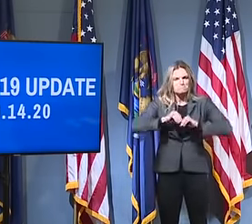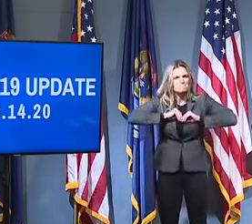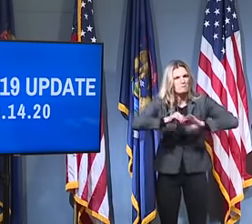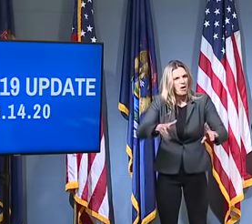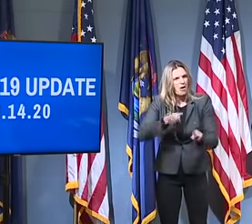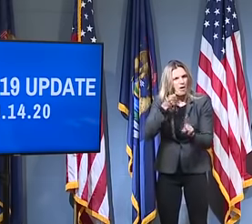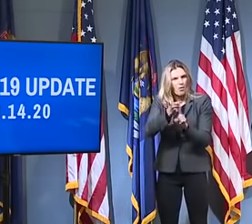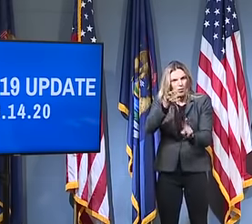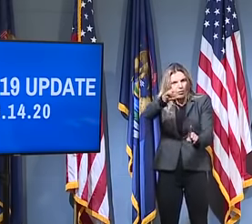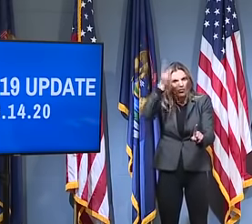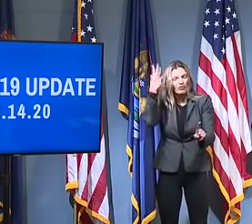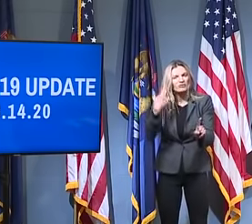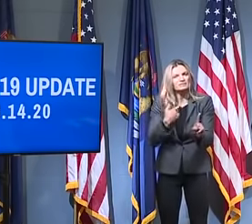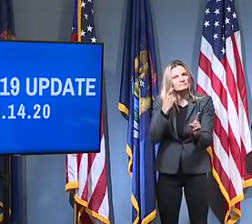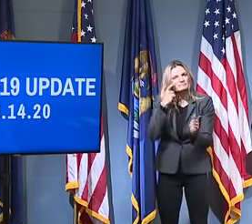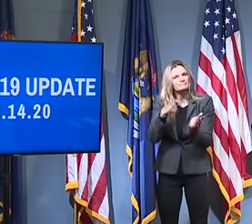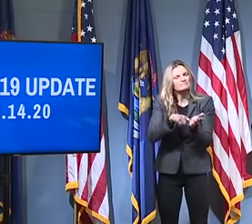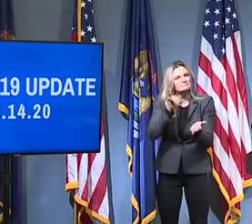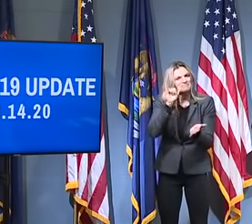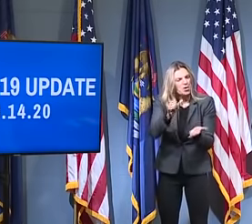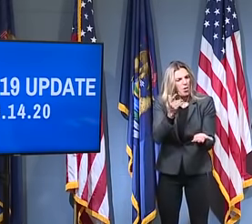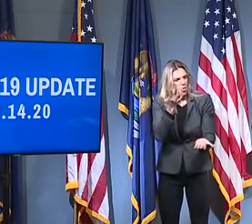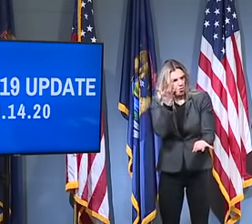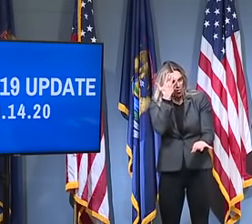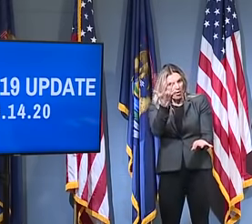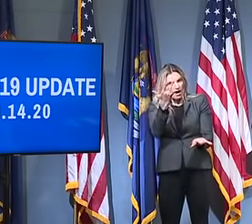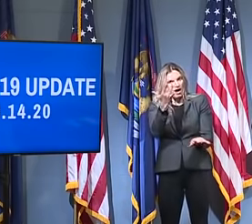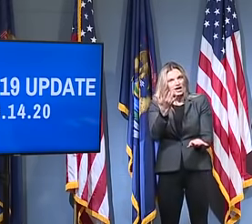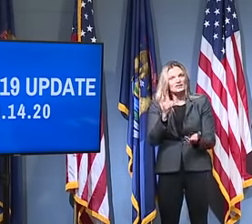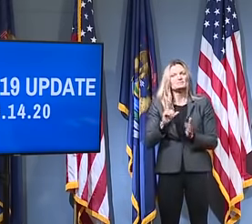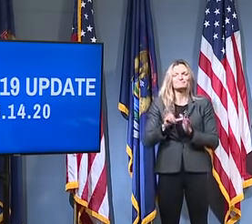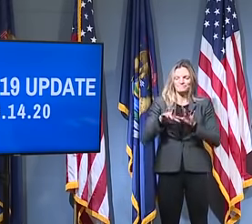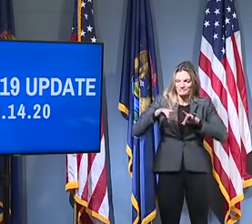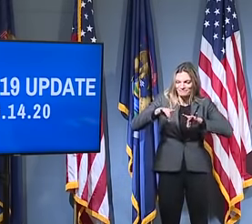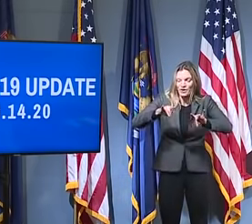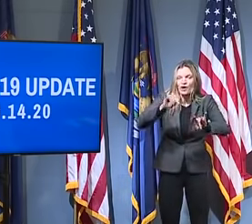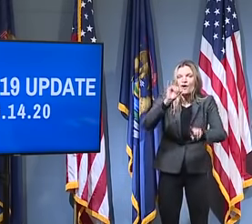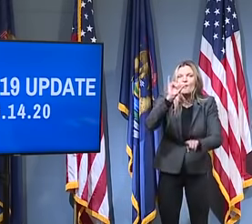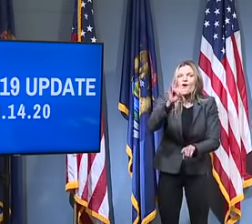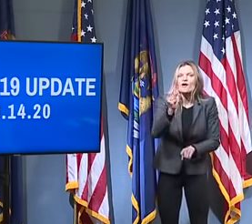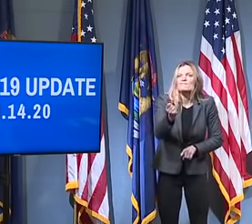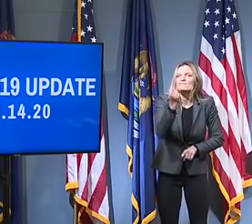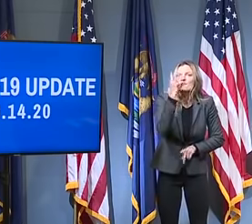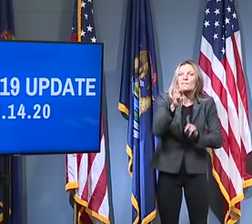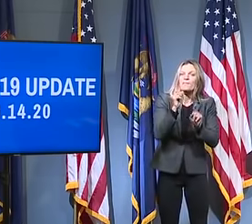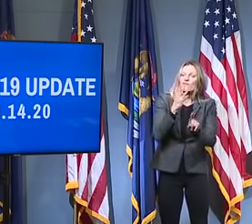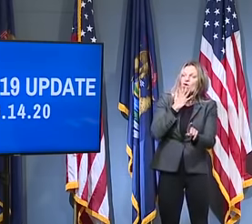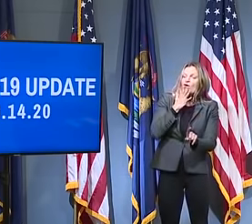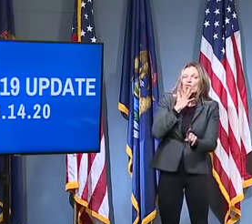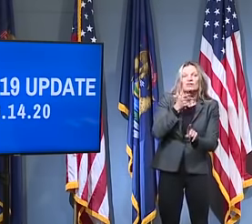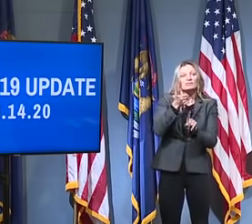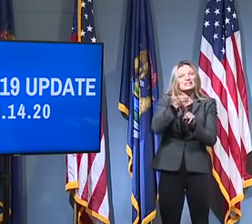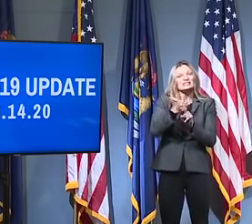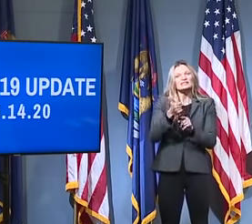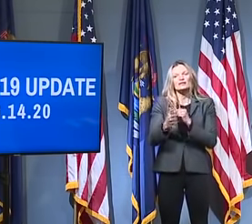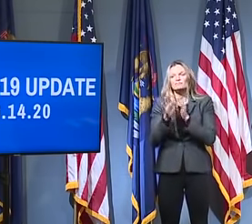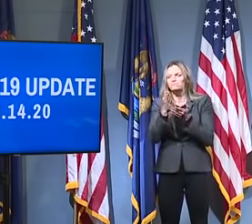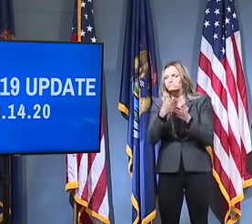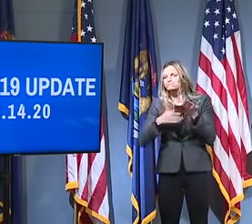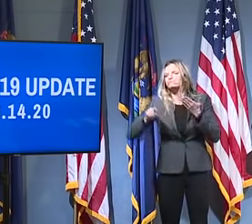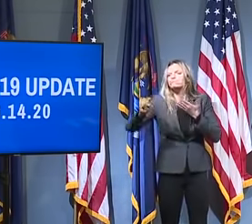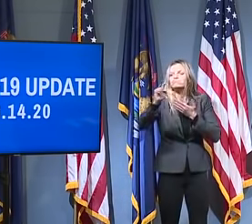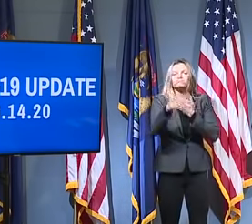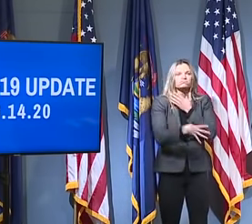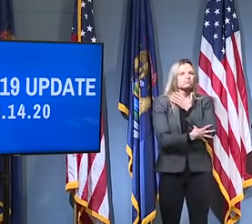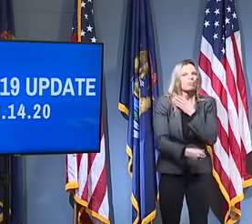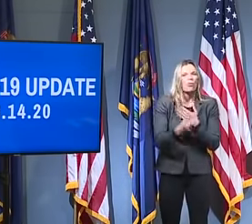However, it did quickly become clear that more often than not, it is people of color who don't have the financial luxury of working from